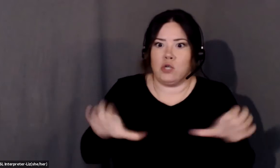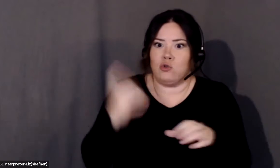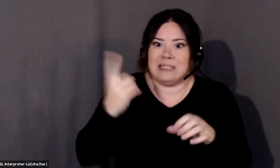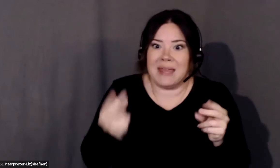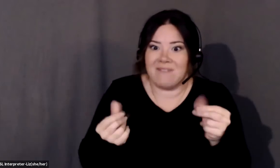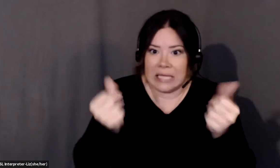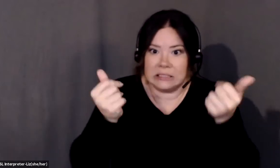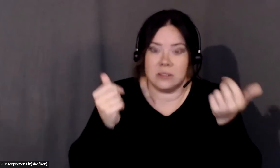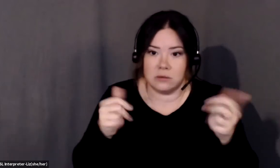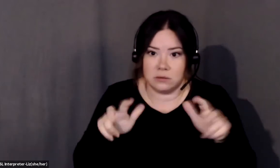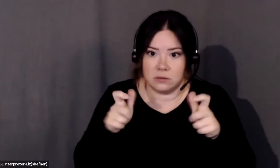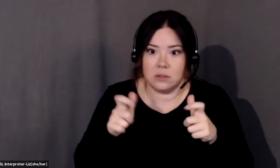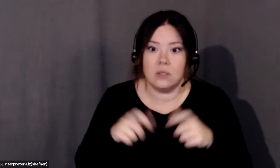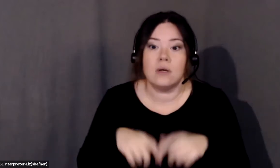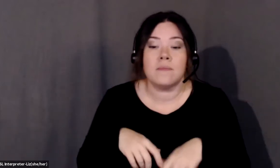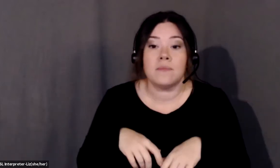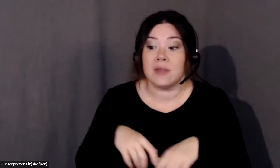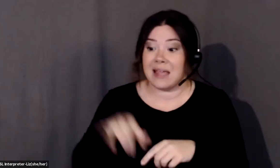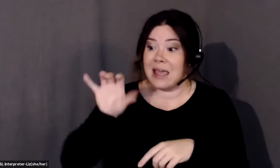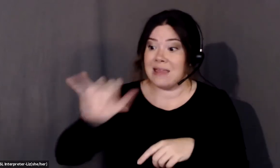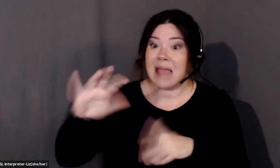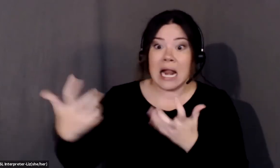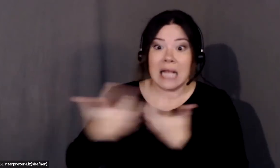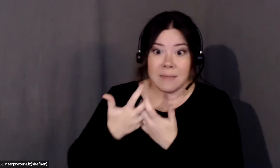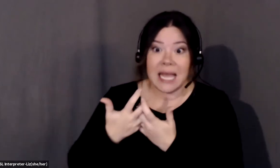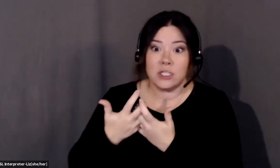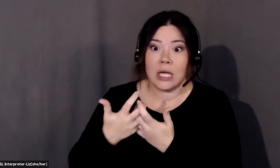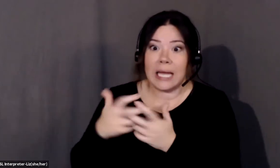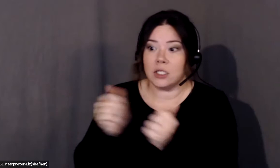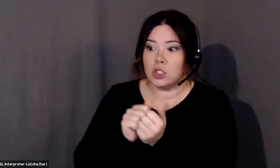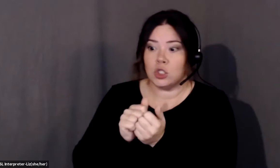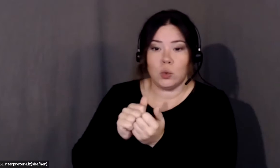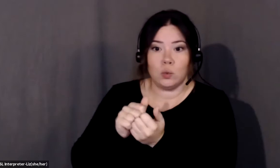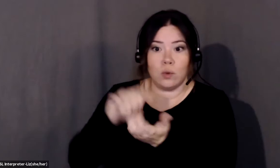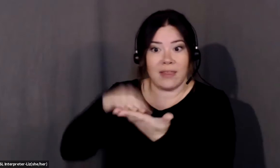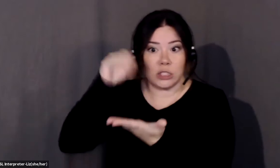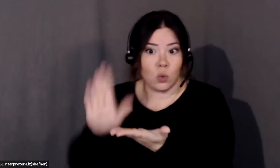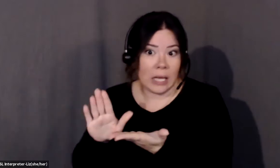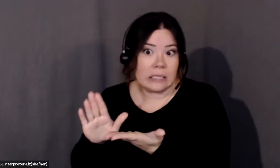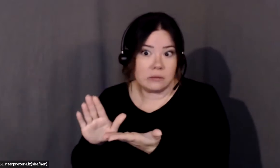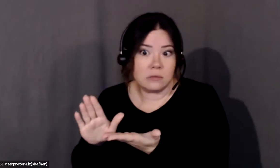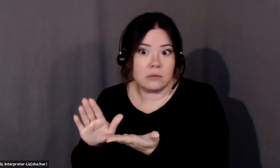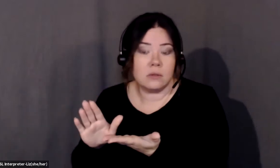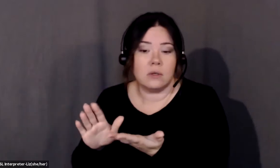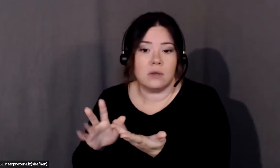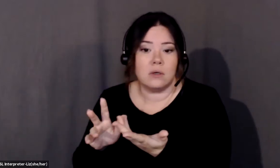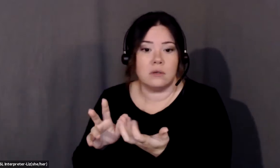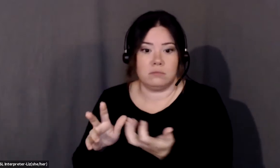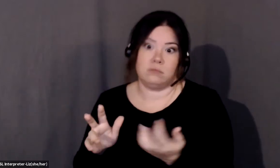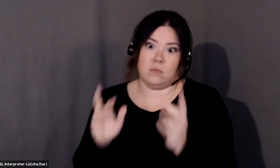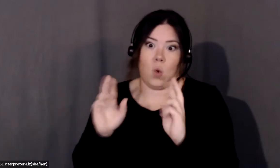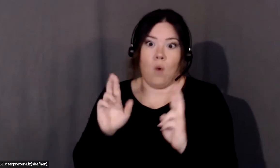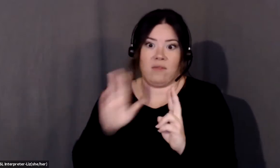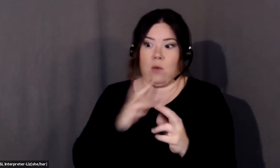the accommodation given to that student should hopefully allow them to be fast.